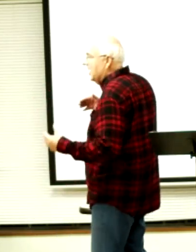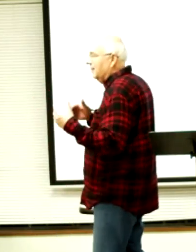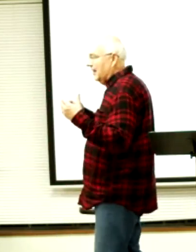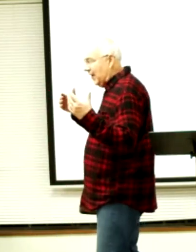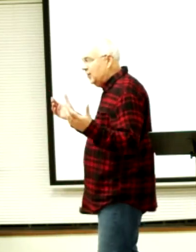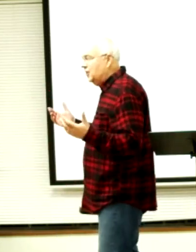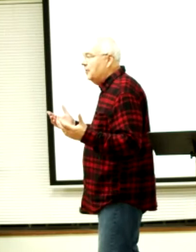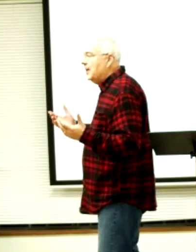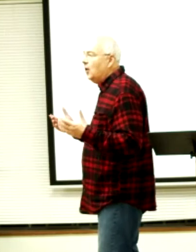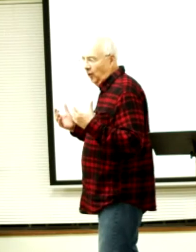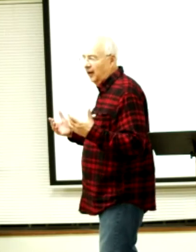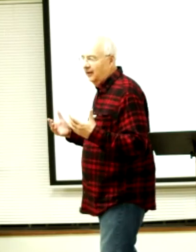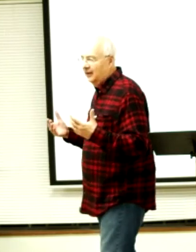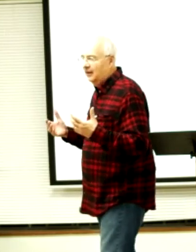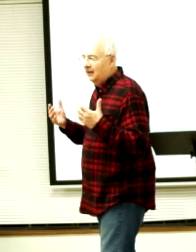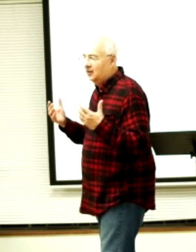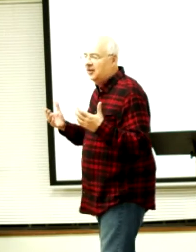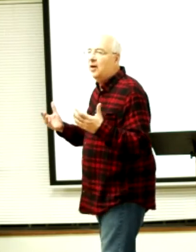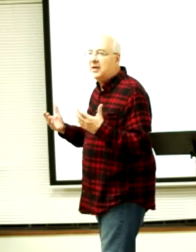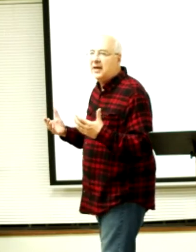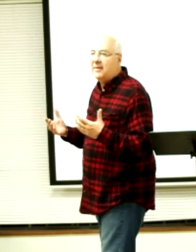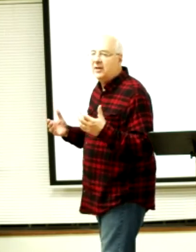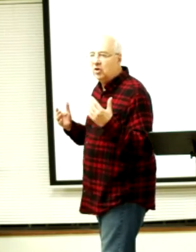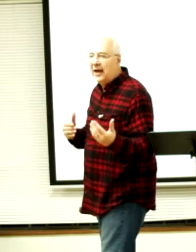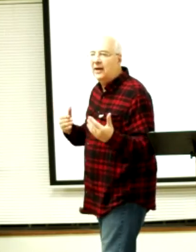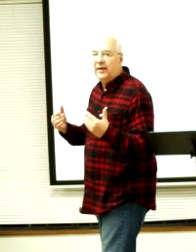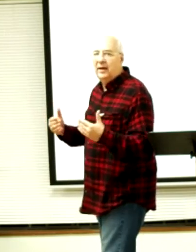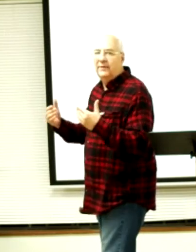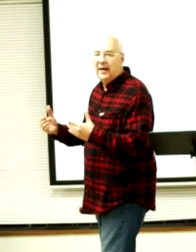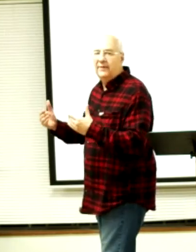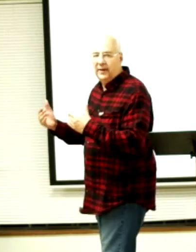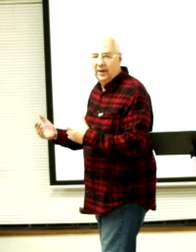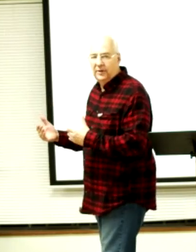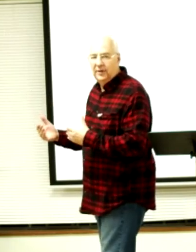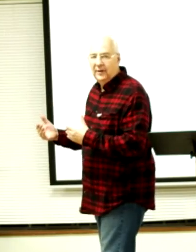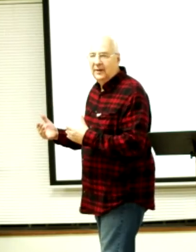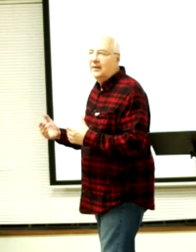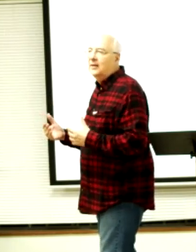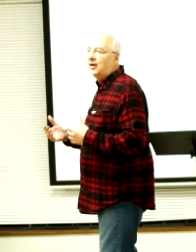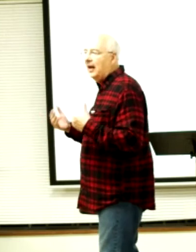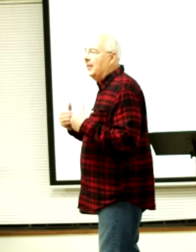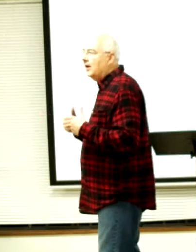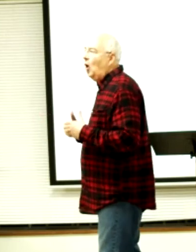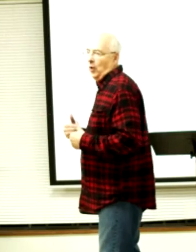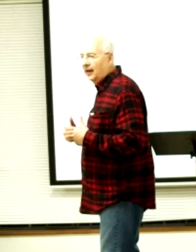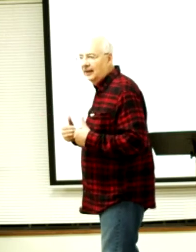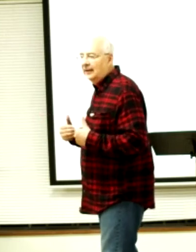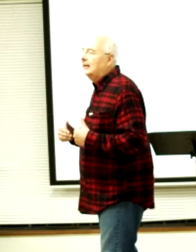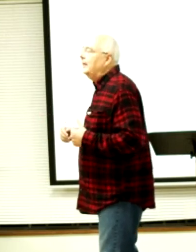Again, advantages to being CODA. CODA means child of deaf adults. So I am a CODA. They used